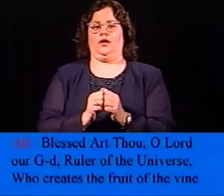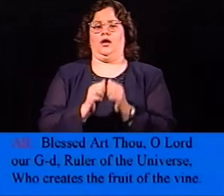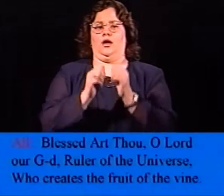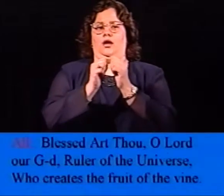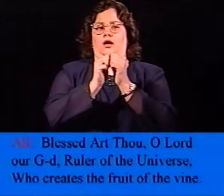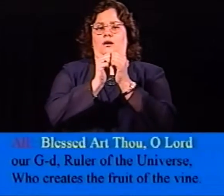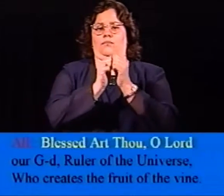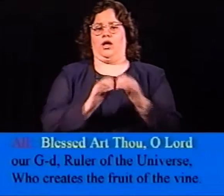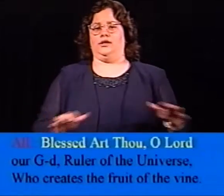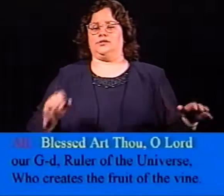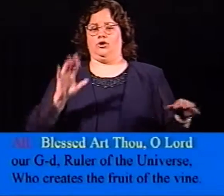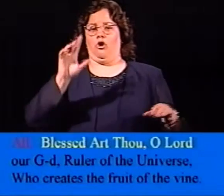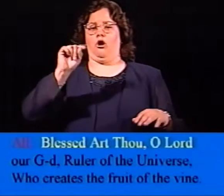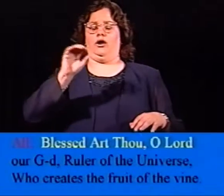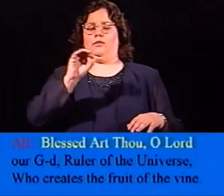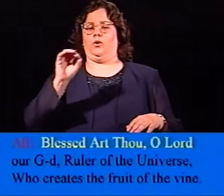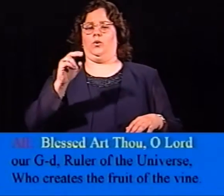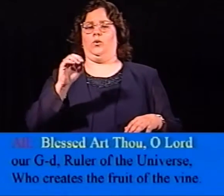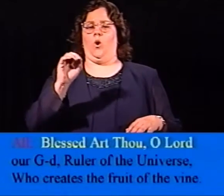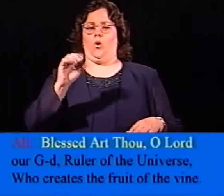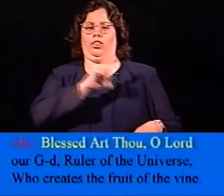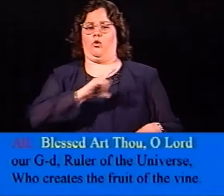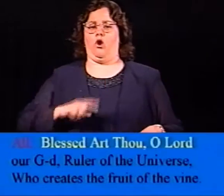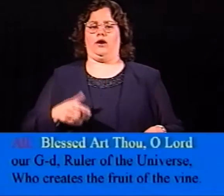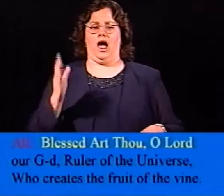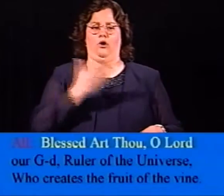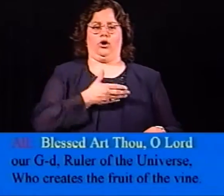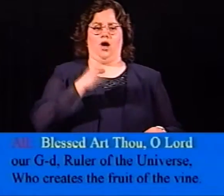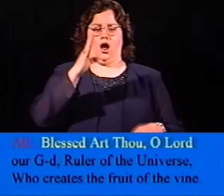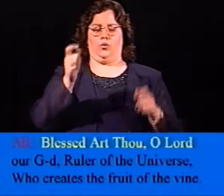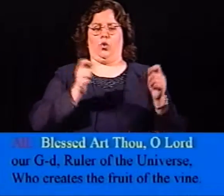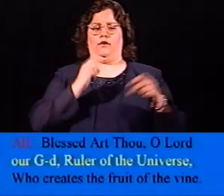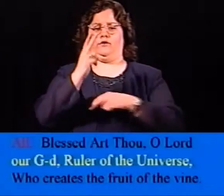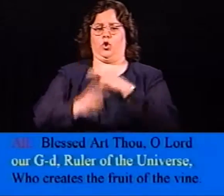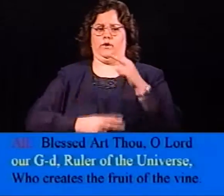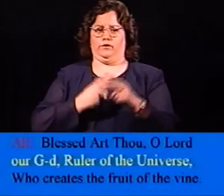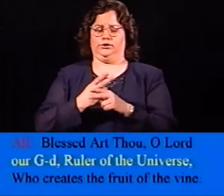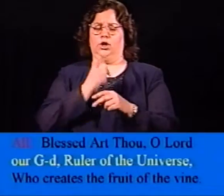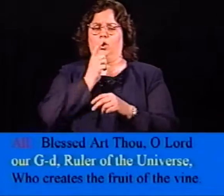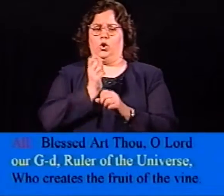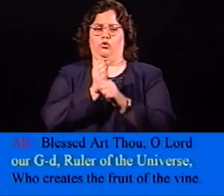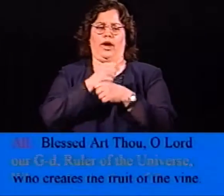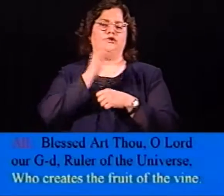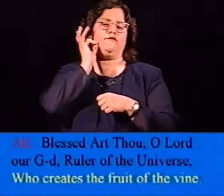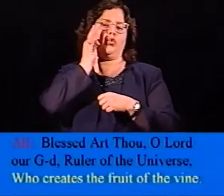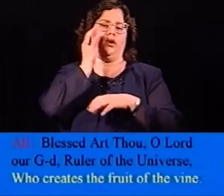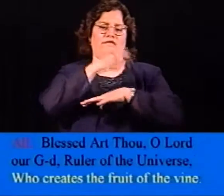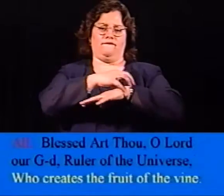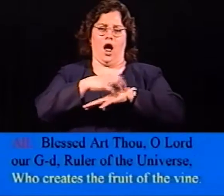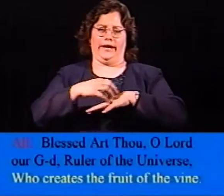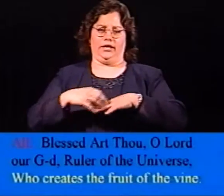Blessed art thou, O Lord, our God, ruler of the universe, who creates the fruit of the